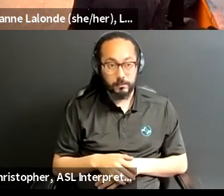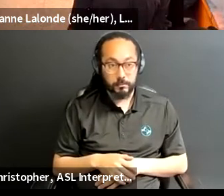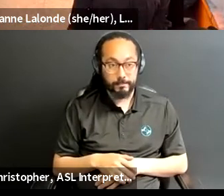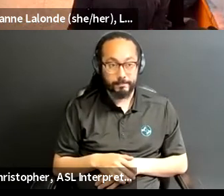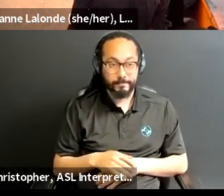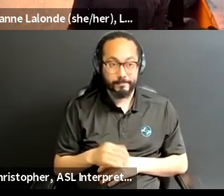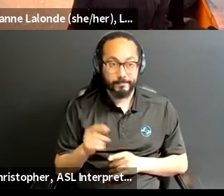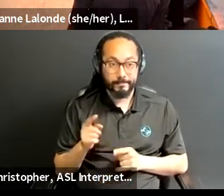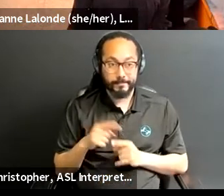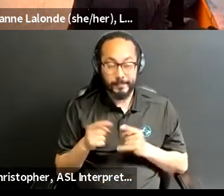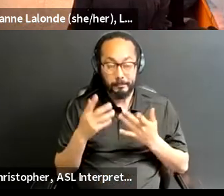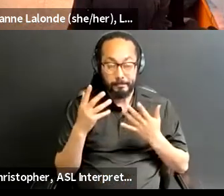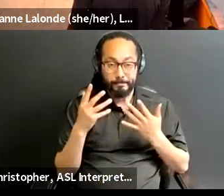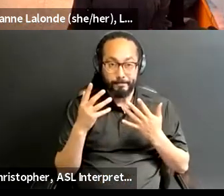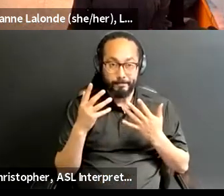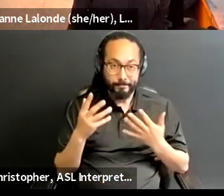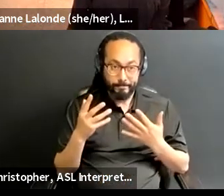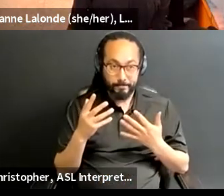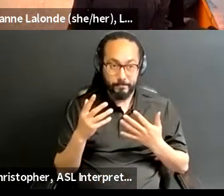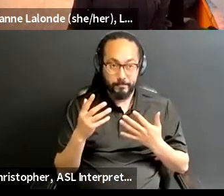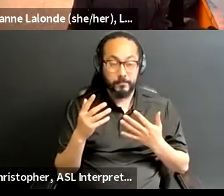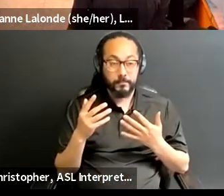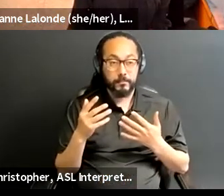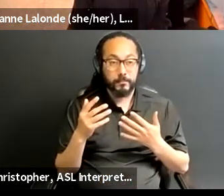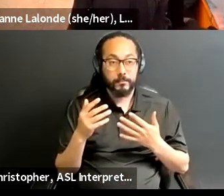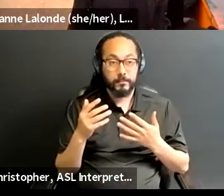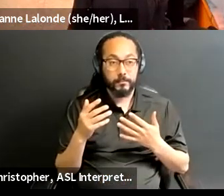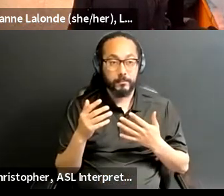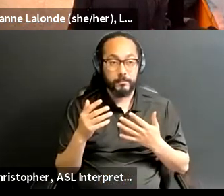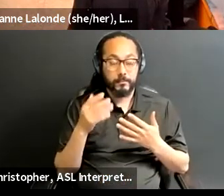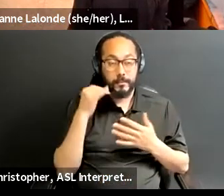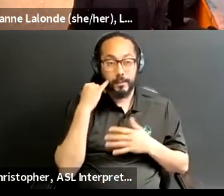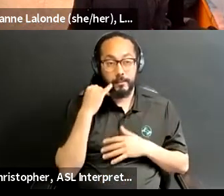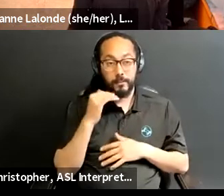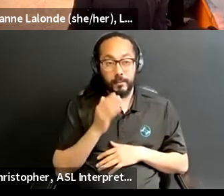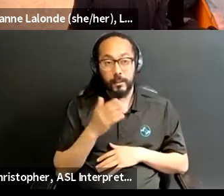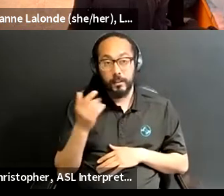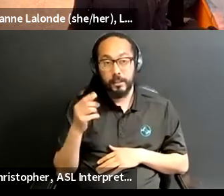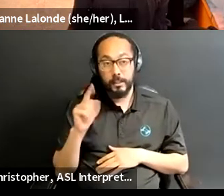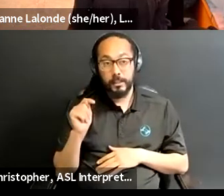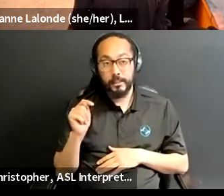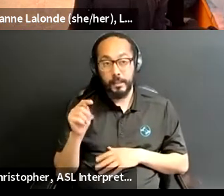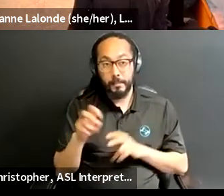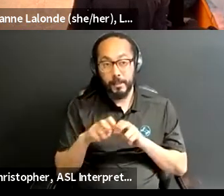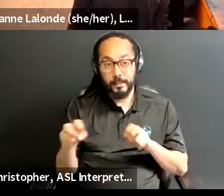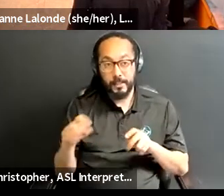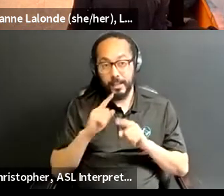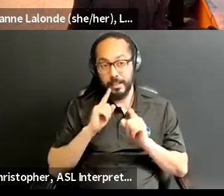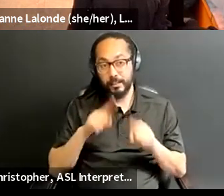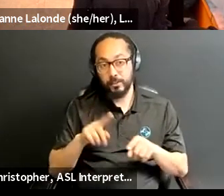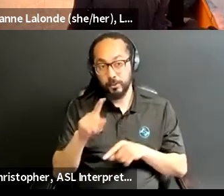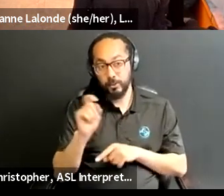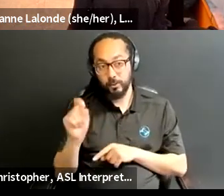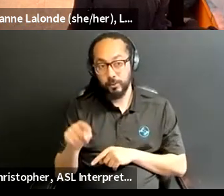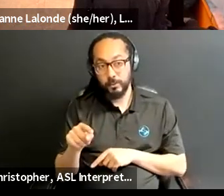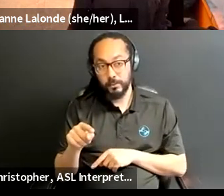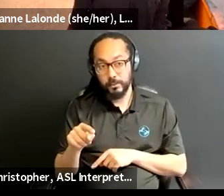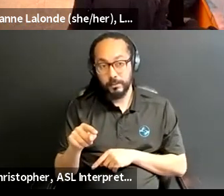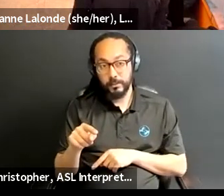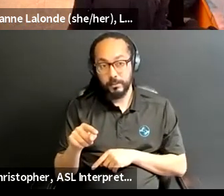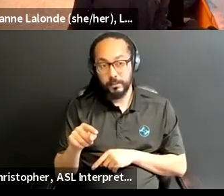think this is how it works. When one of our guests, panelists, answer a question in the Q&A,